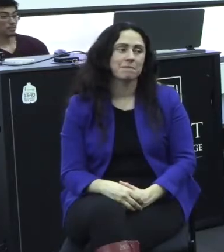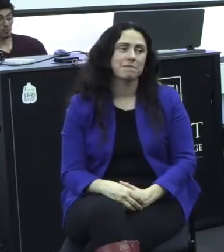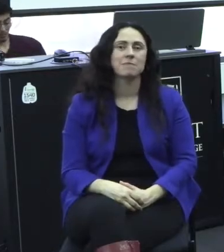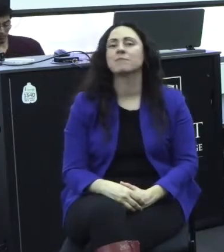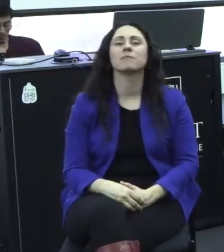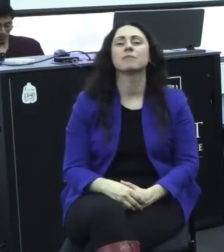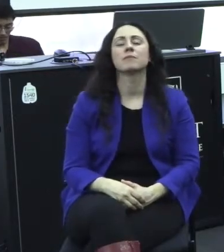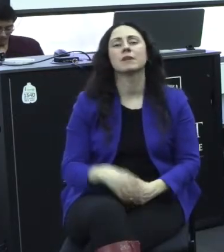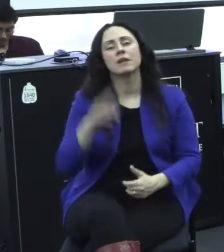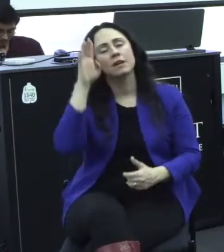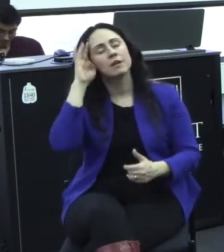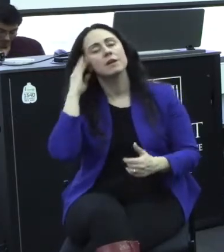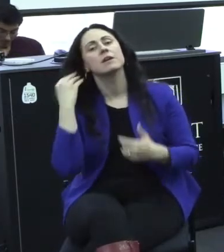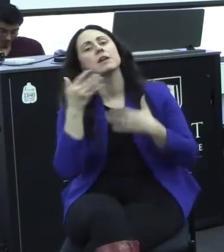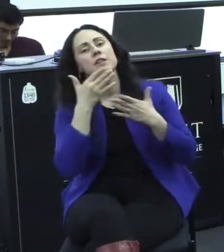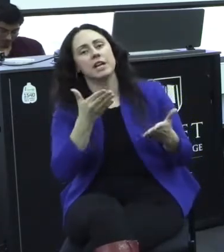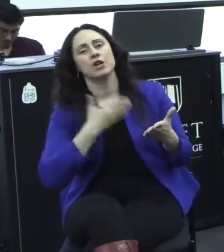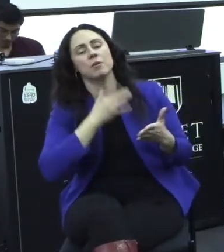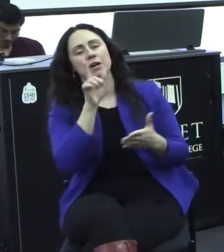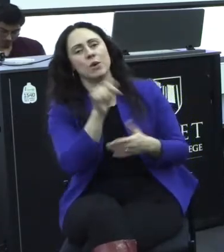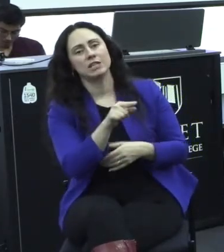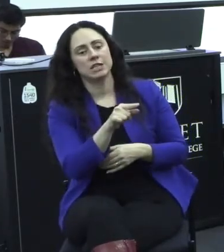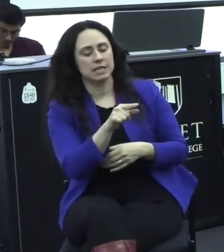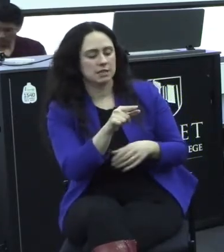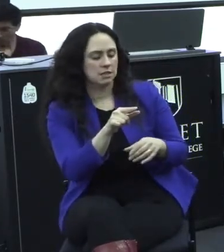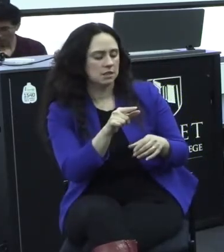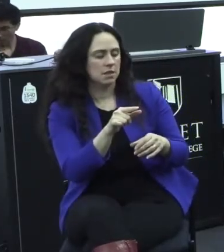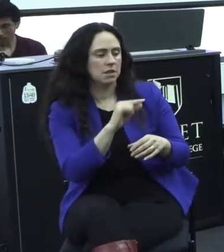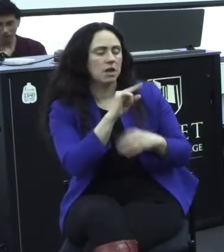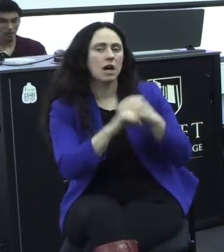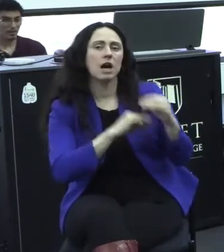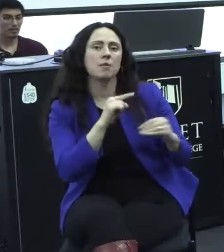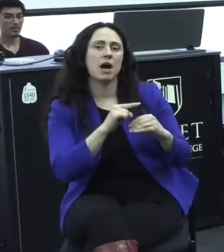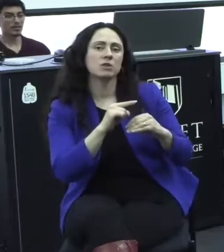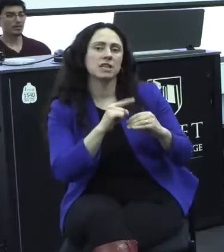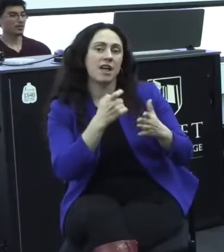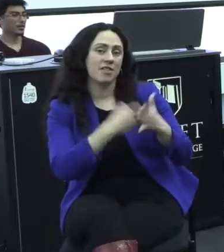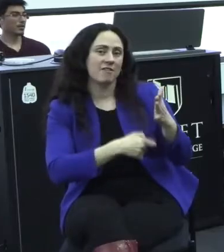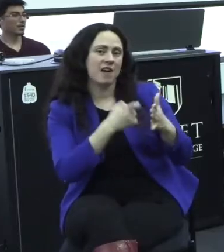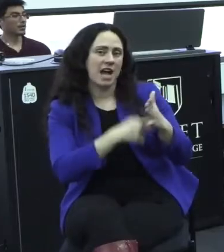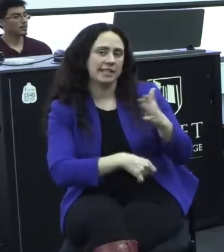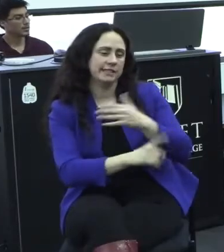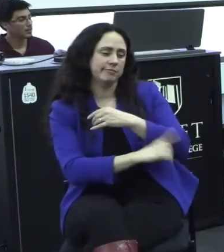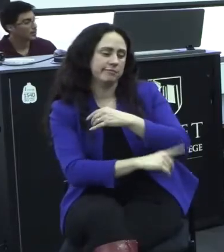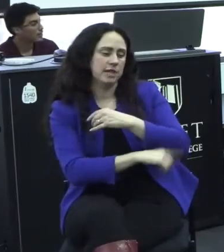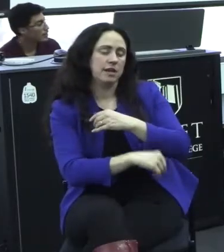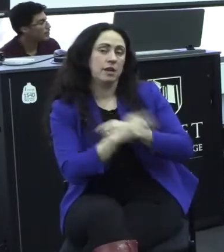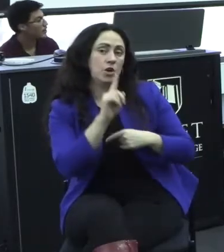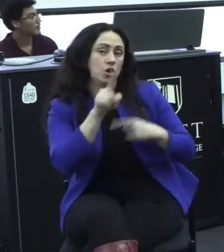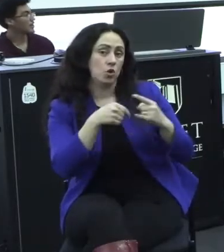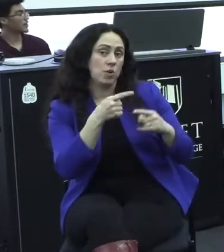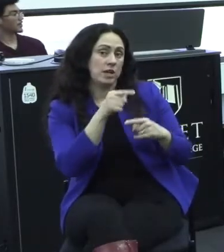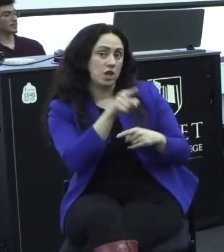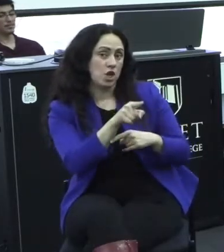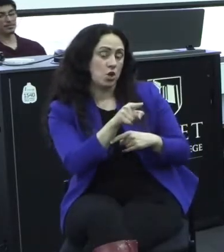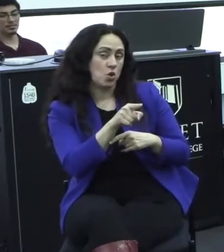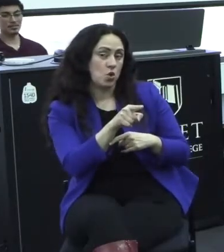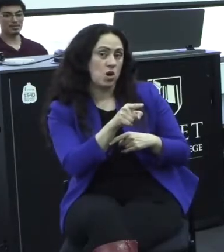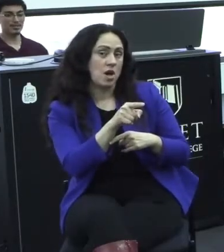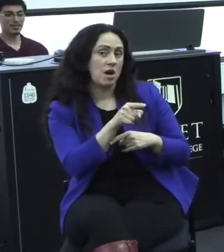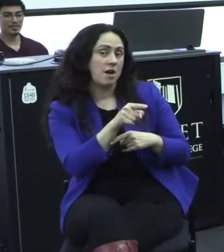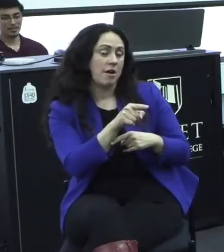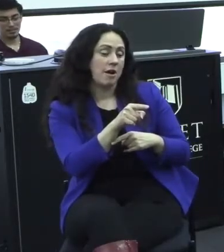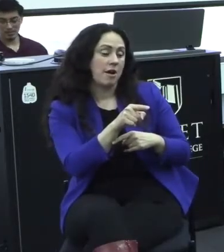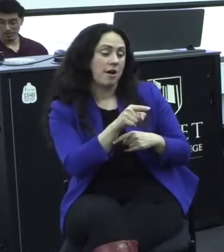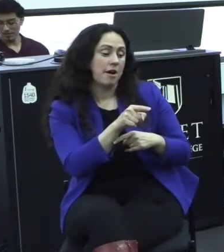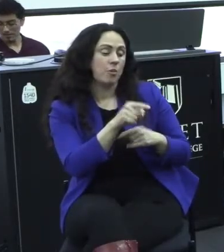Thank you. My question is about the fines. So when you are found in non-compliance,